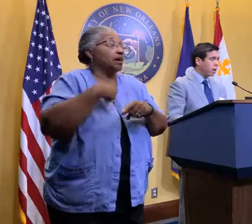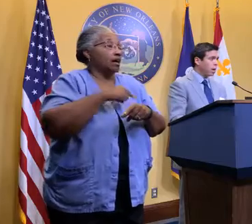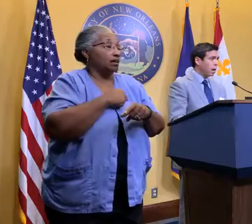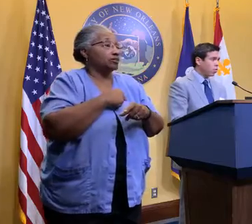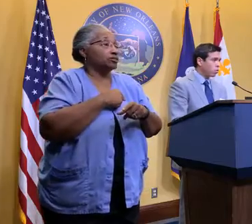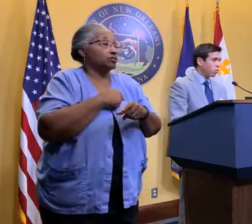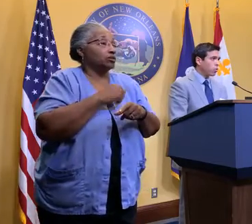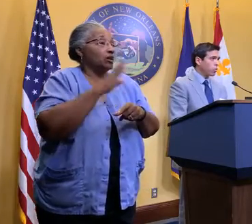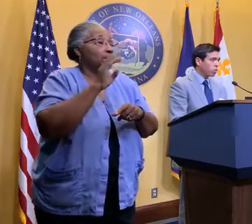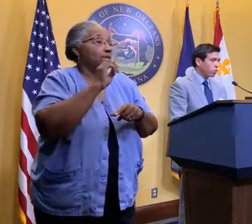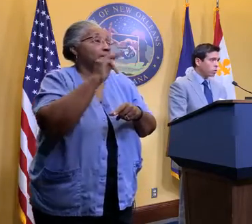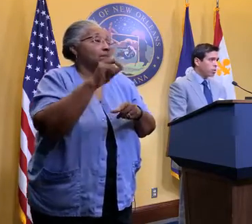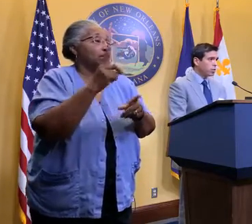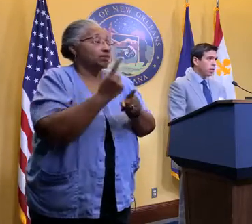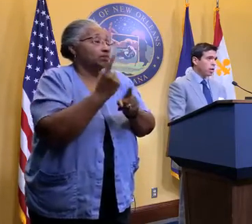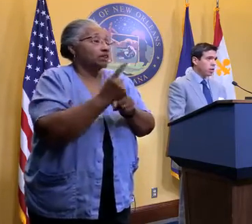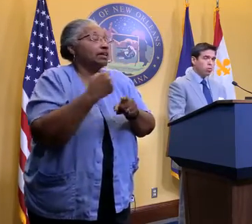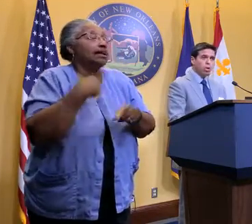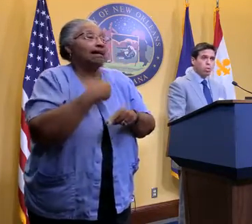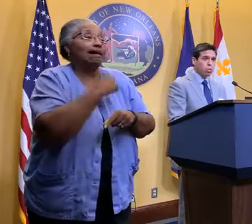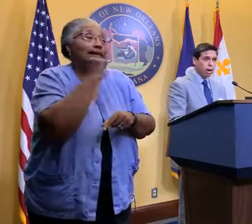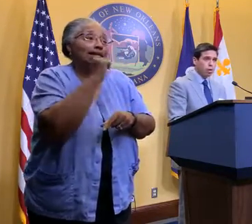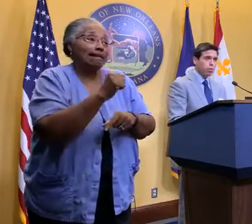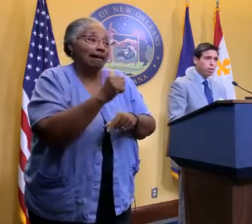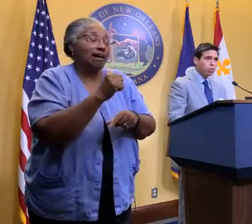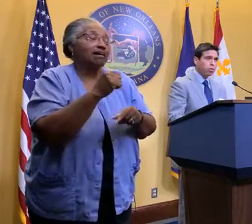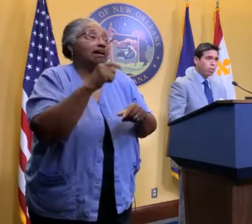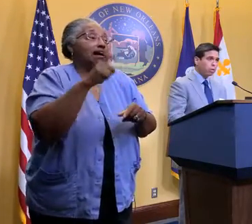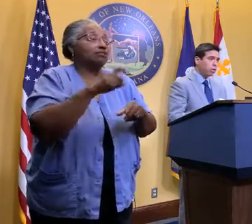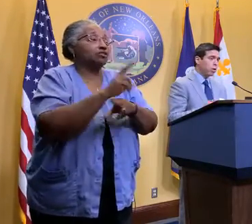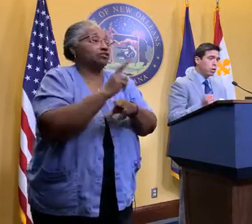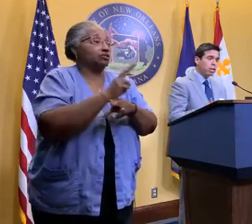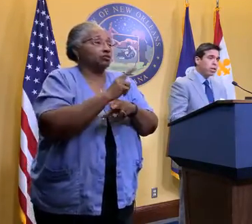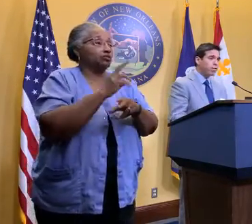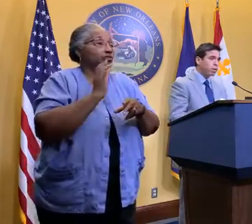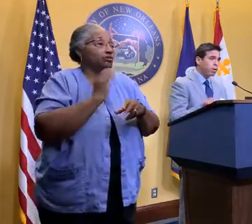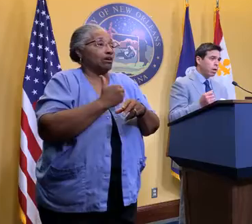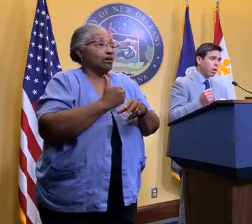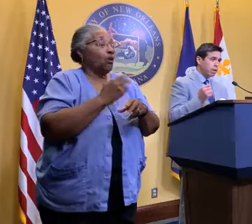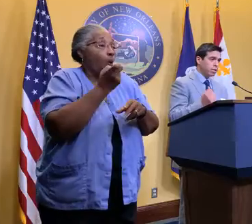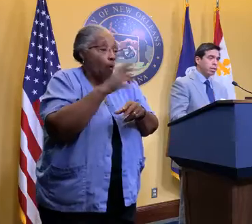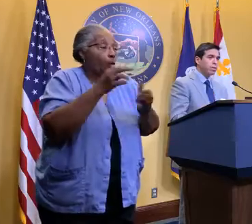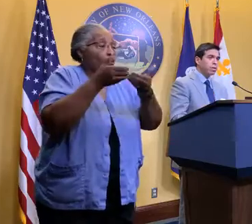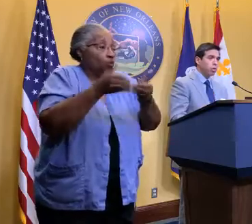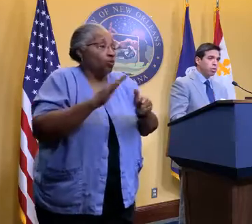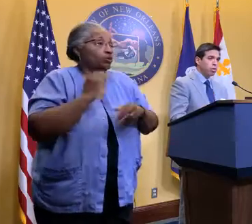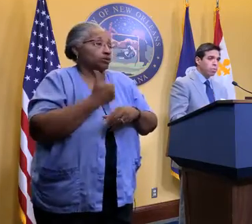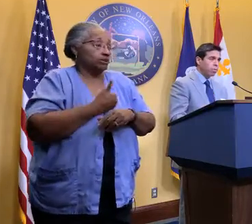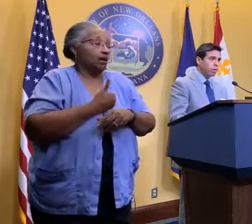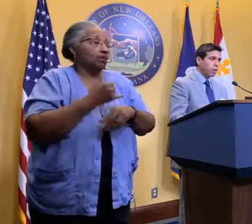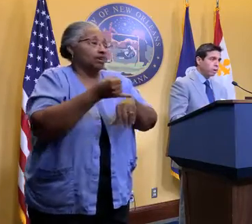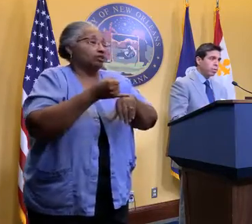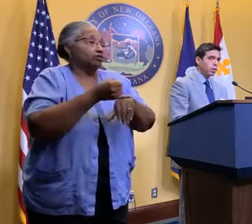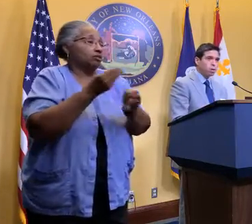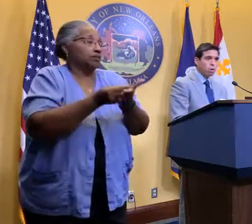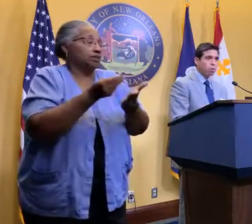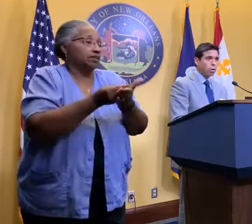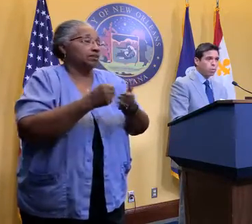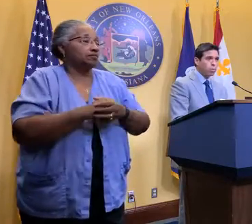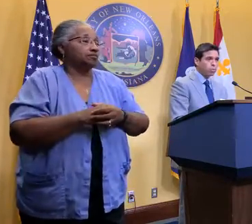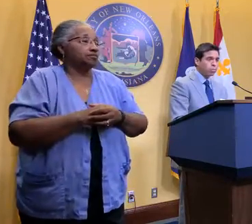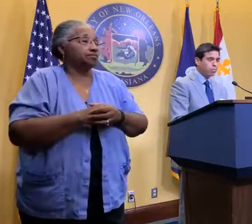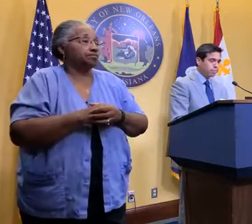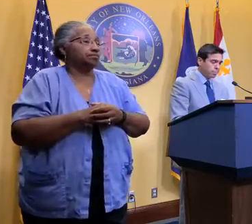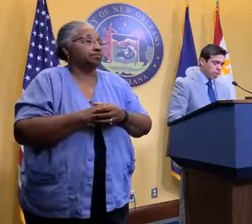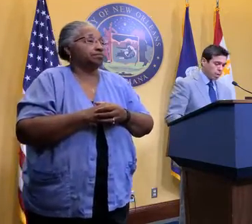correctly and not capture some of those interest costs in a structural balance without utilizing our rainy day fund, a significant portion of our fund balance, or